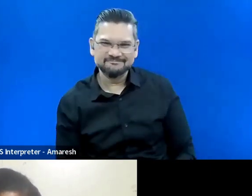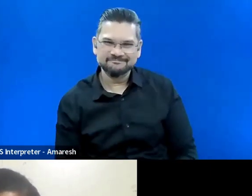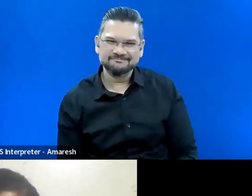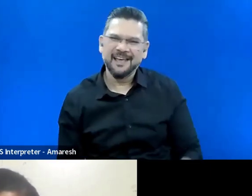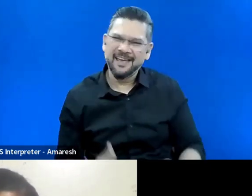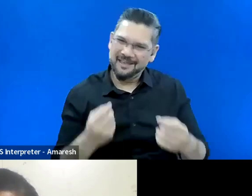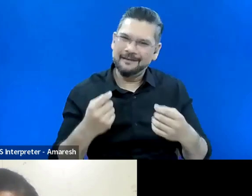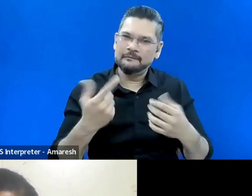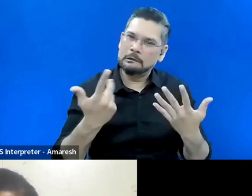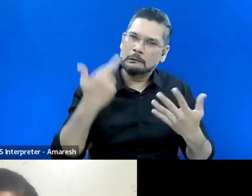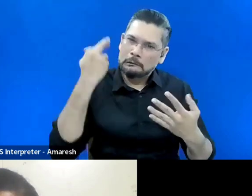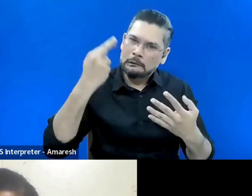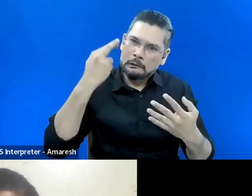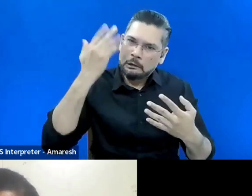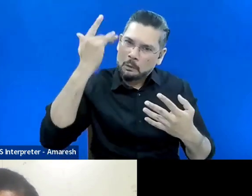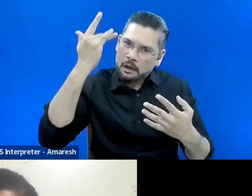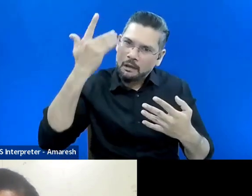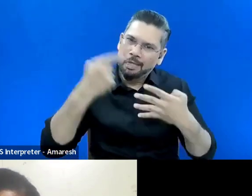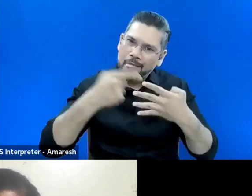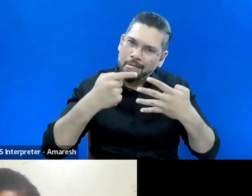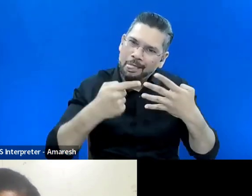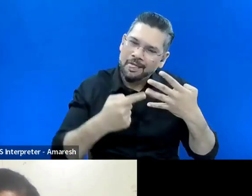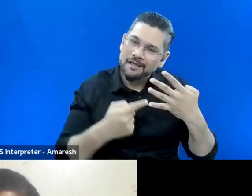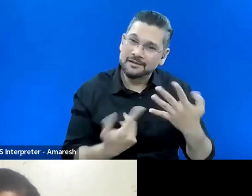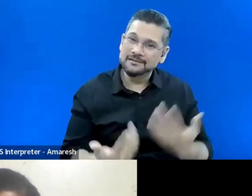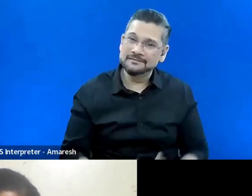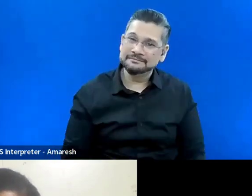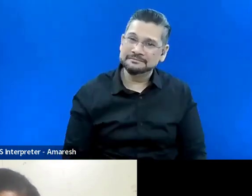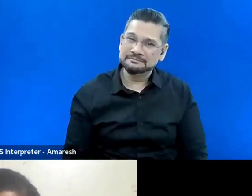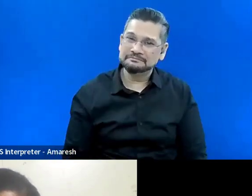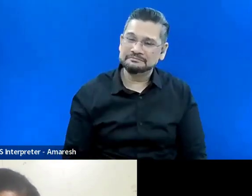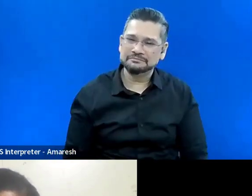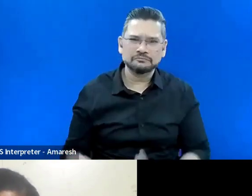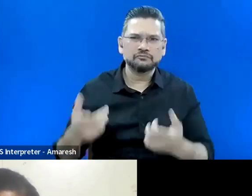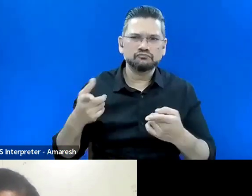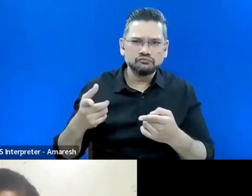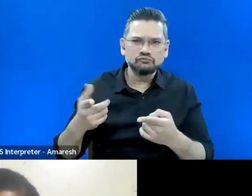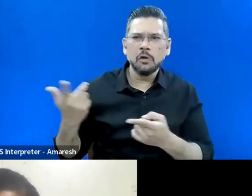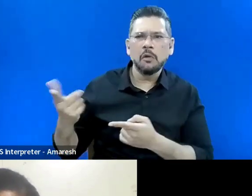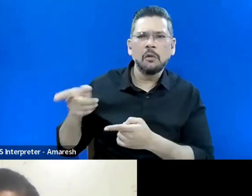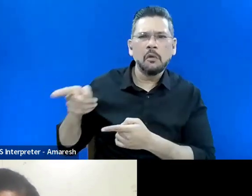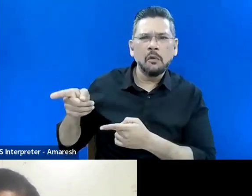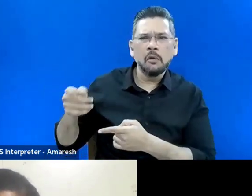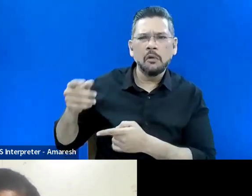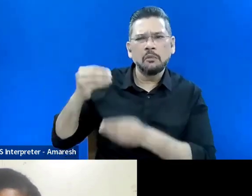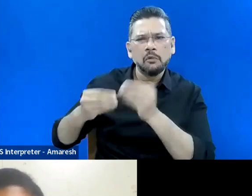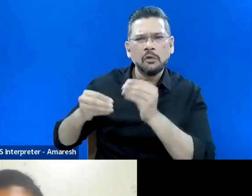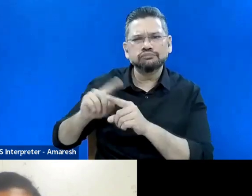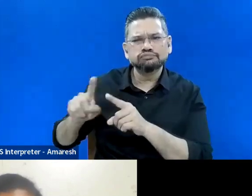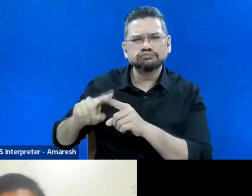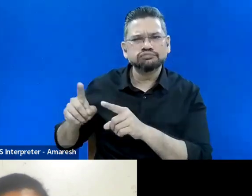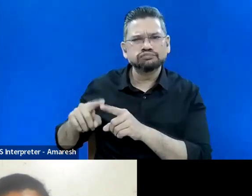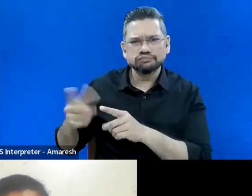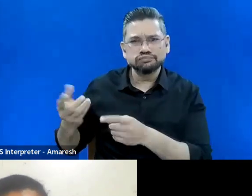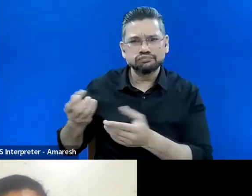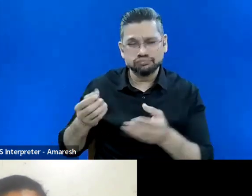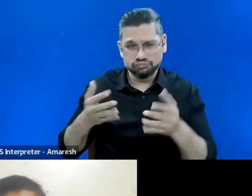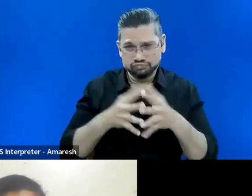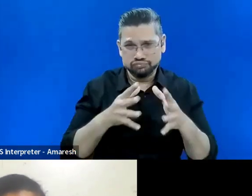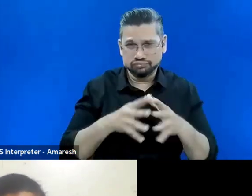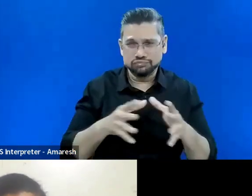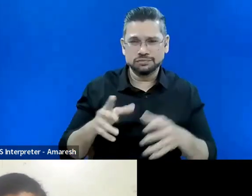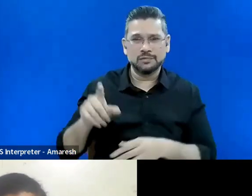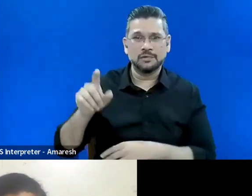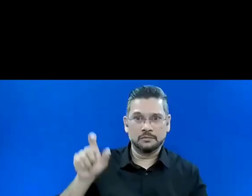the issues of young girls with psychosocial disabilities and having no access to justice, I will now invite Ms. Hawa Ojefo from